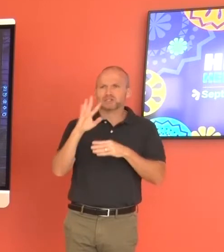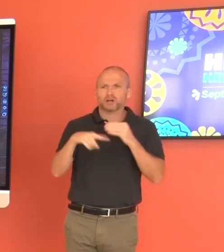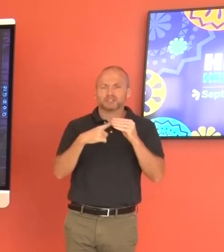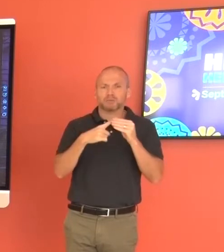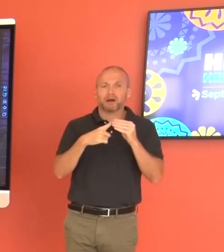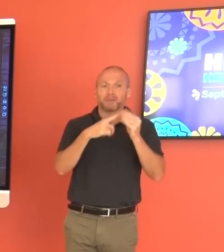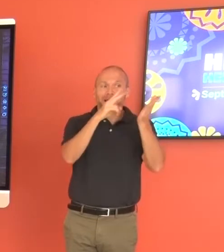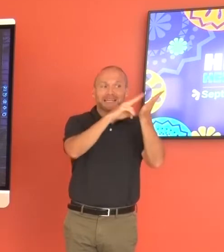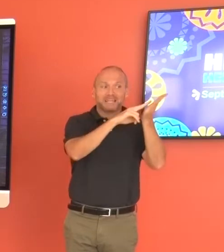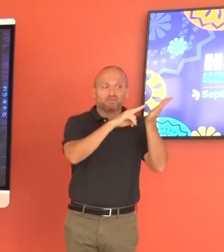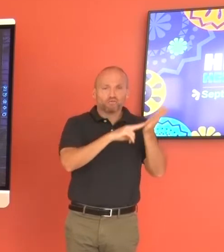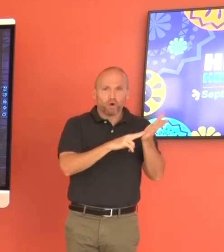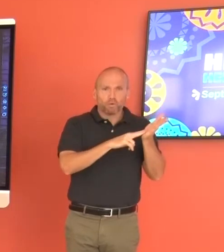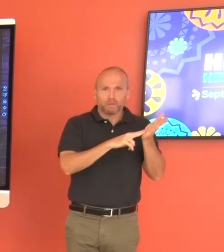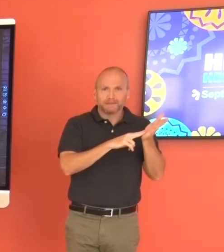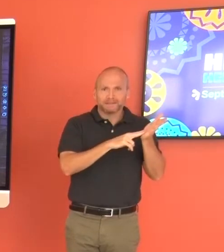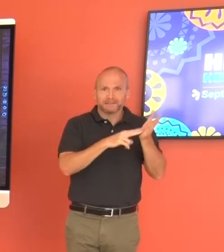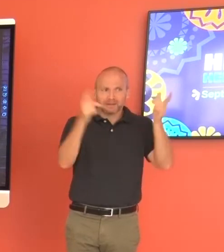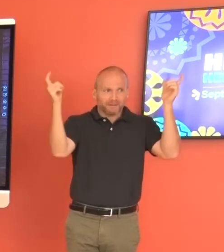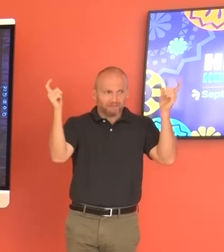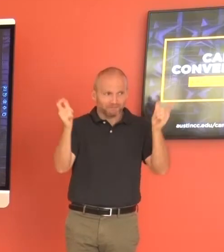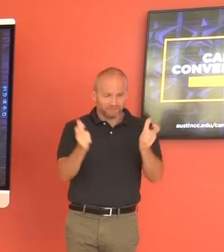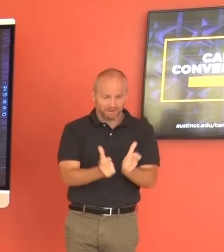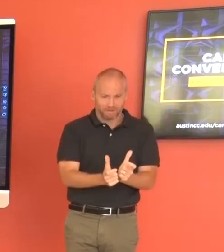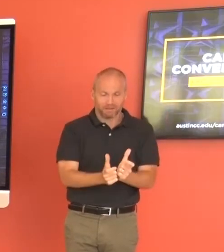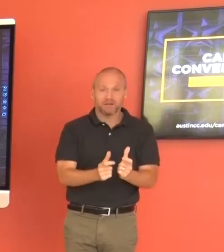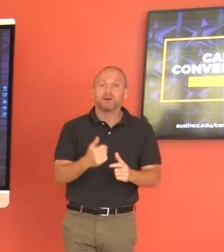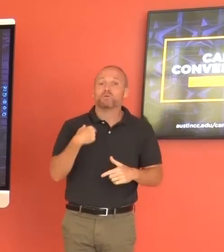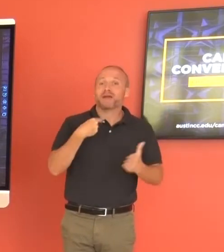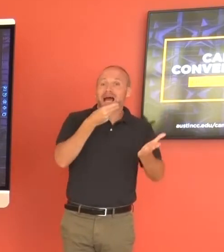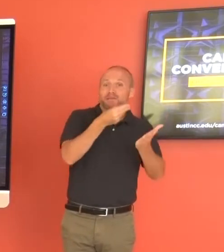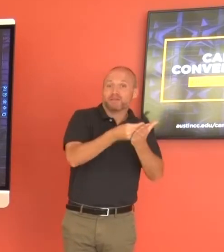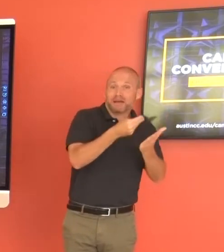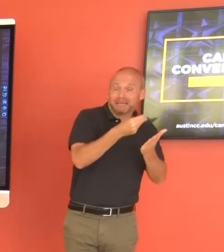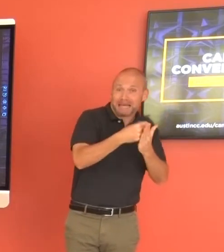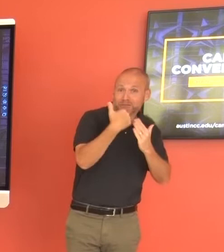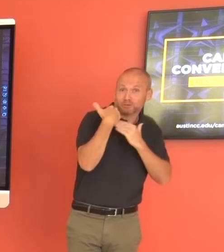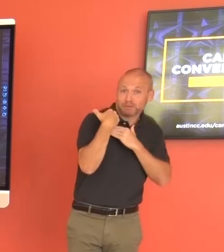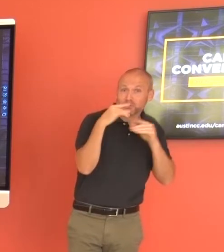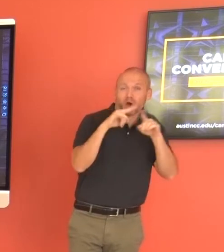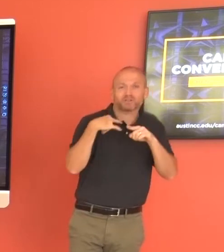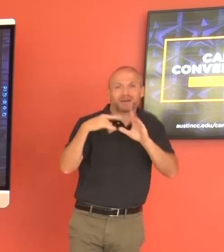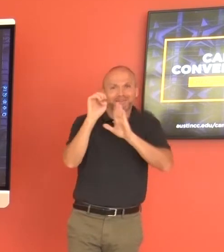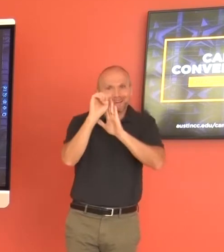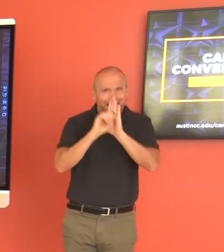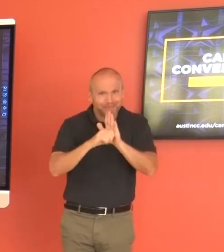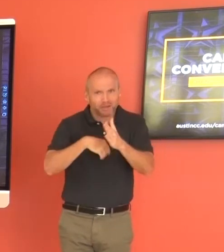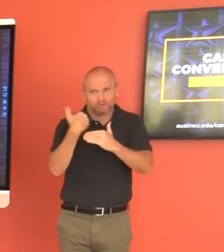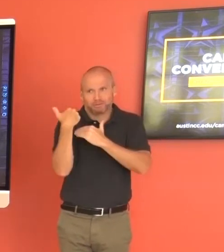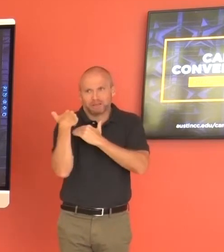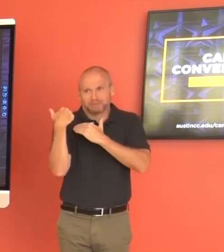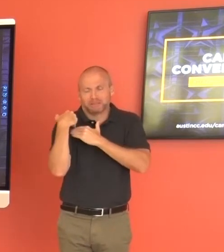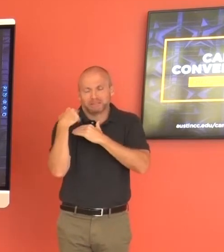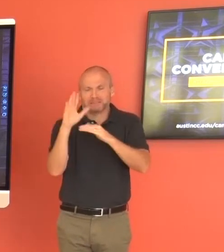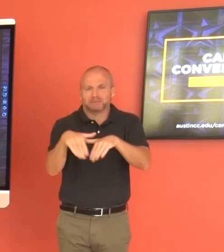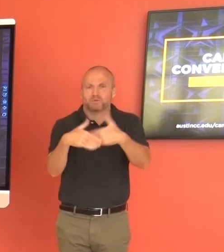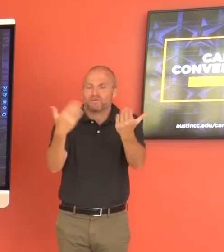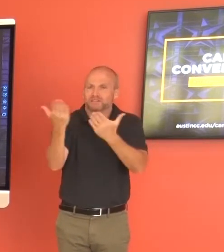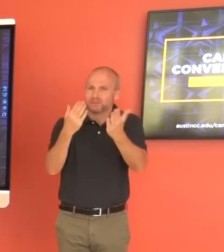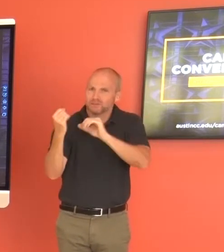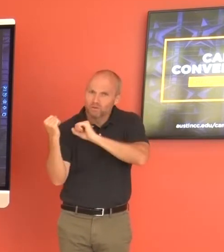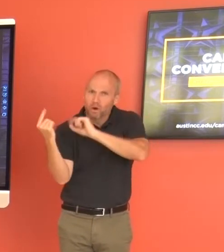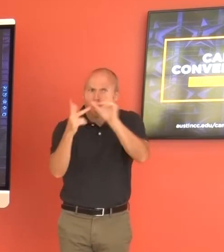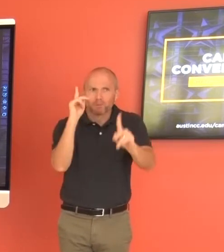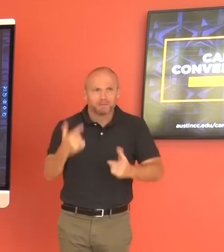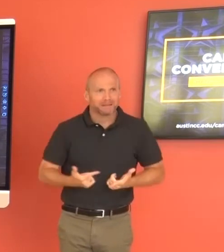funnel. We have a not just a fiduciary responsibility, ethically, we have a responsibility to serve everybody in our service